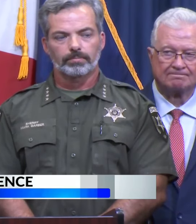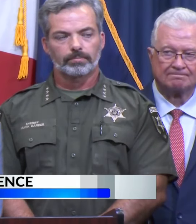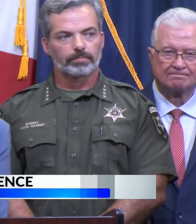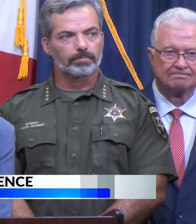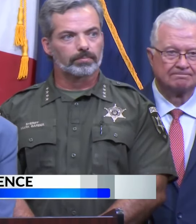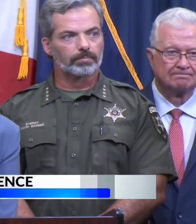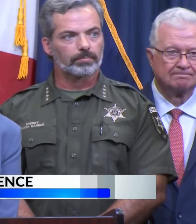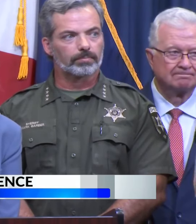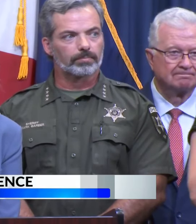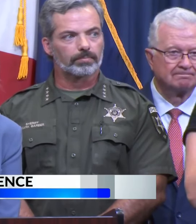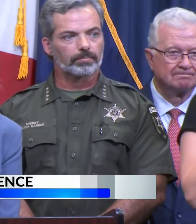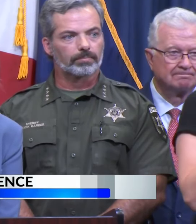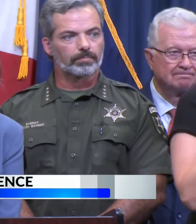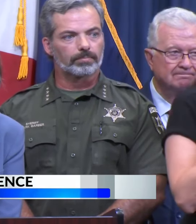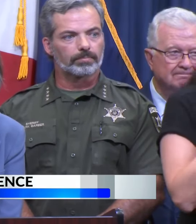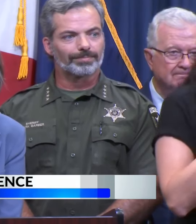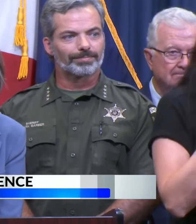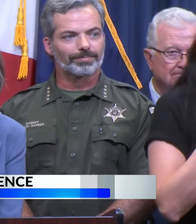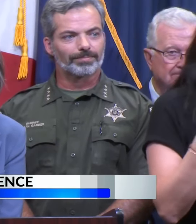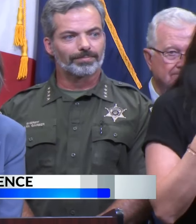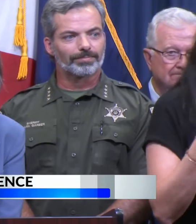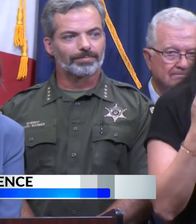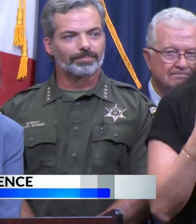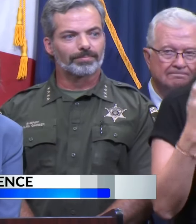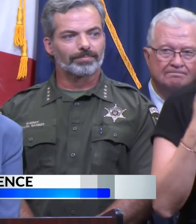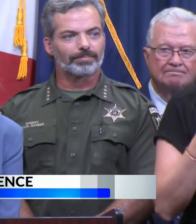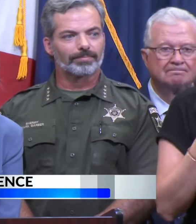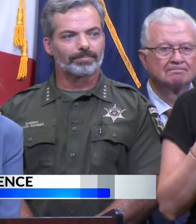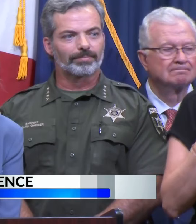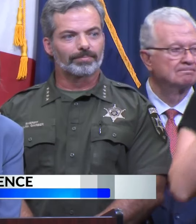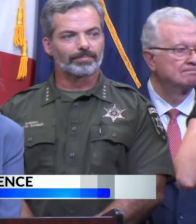Any other questions? We do.